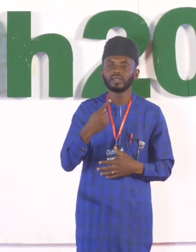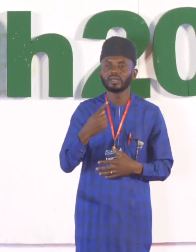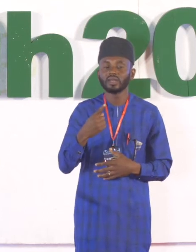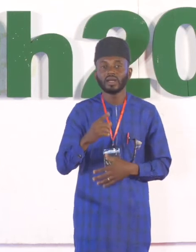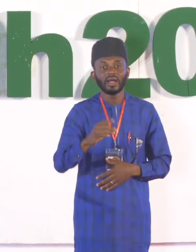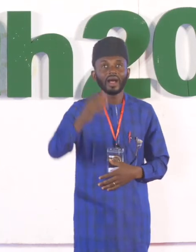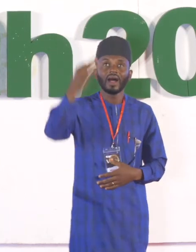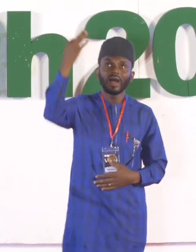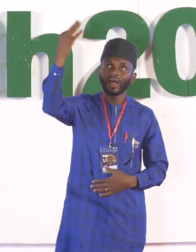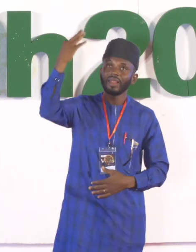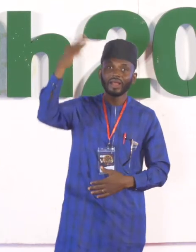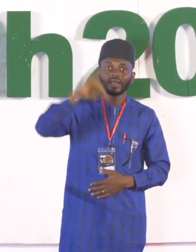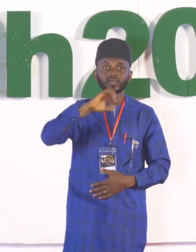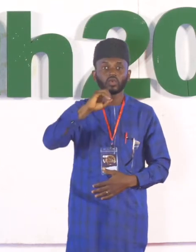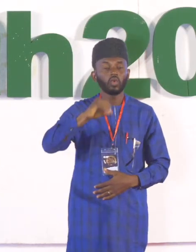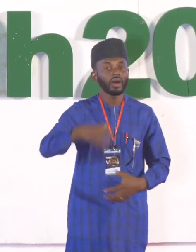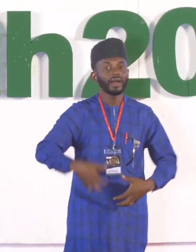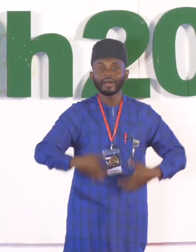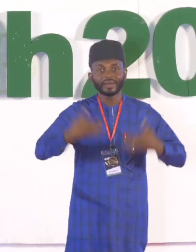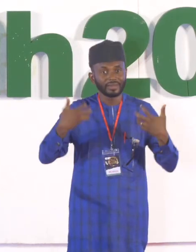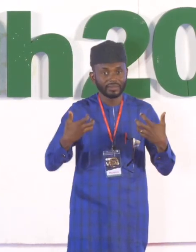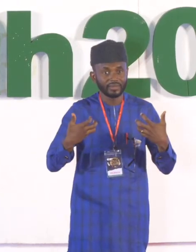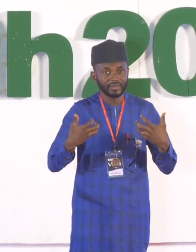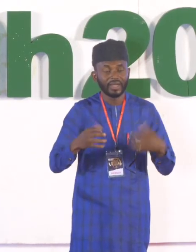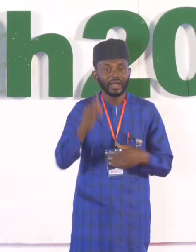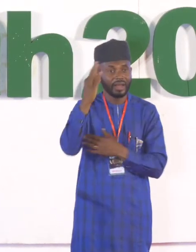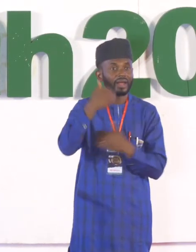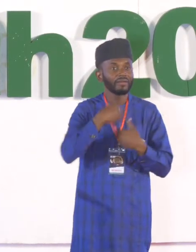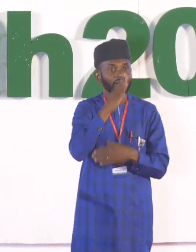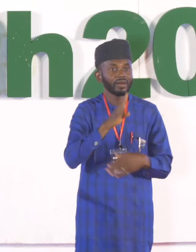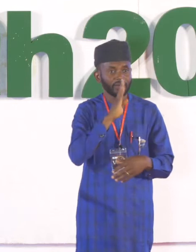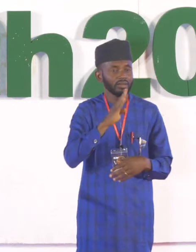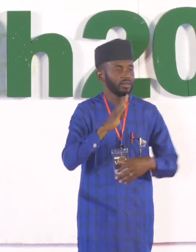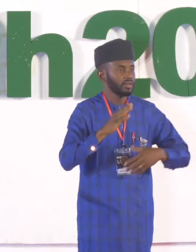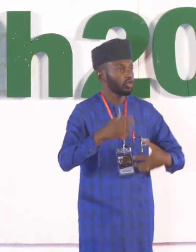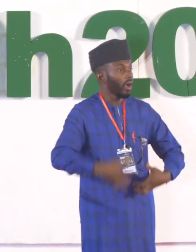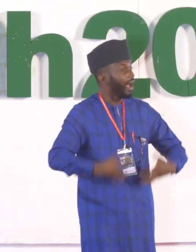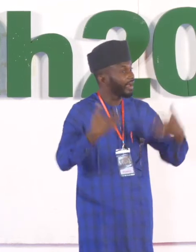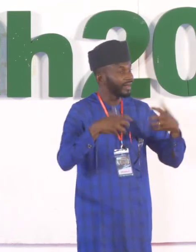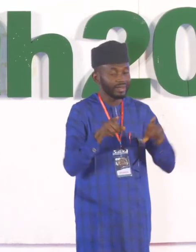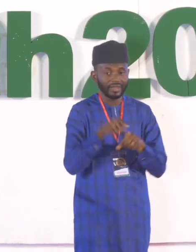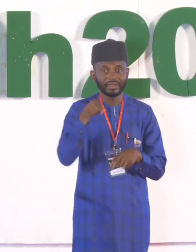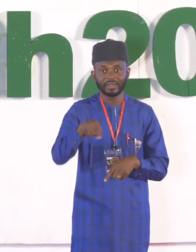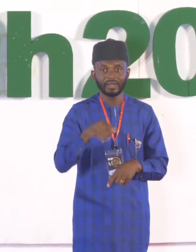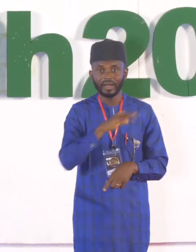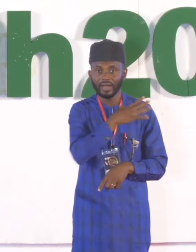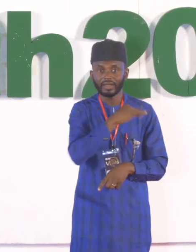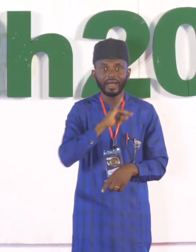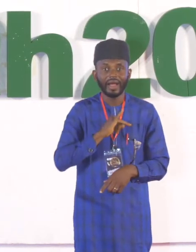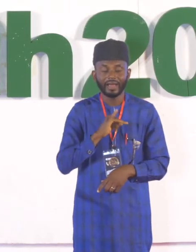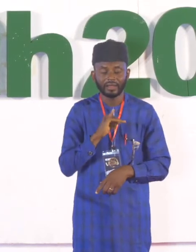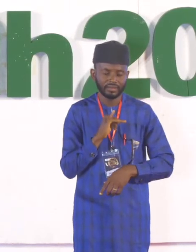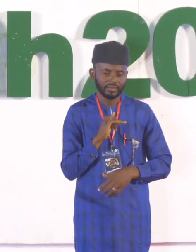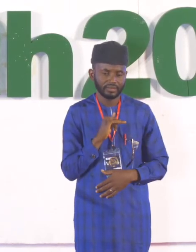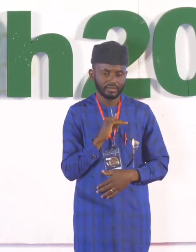Allah is so angry. Allah has never been so angry like this. And he will never be